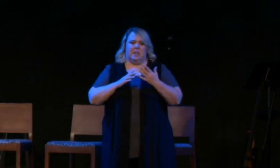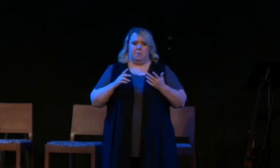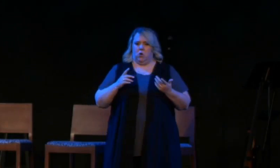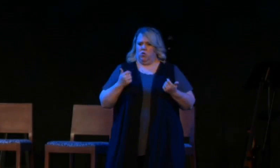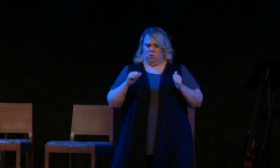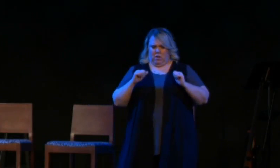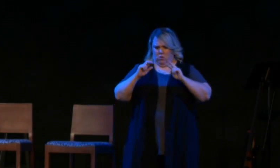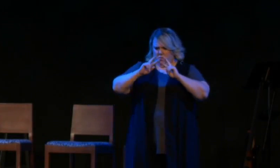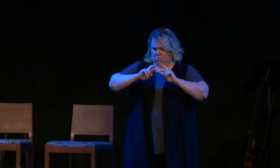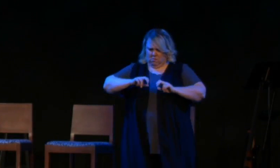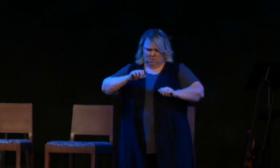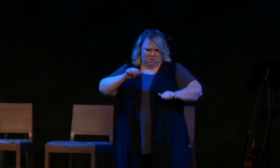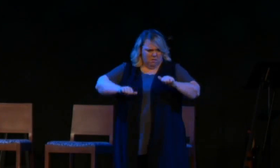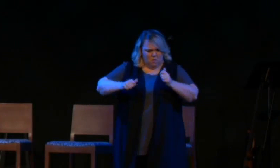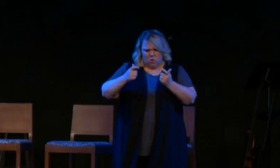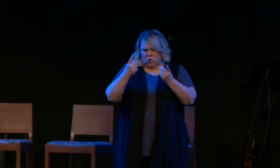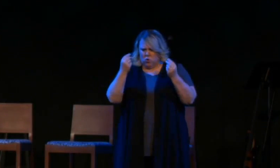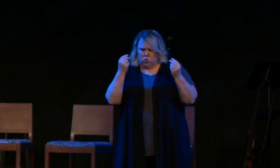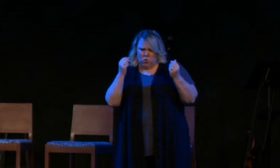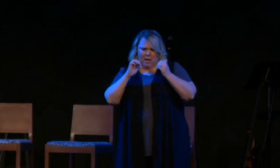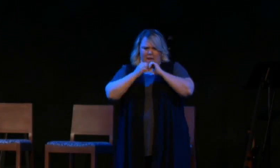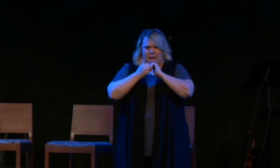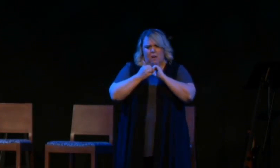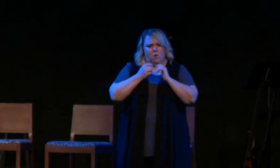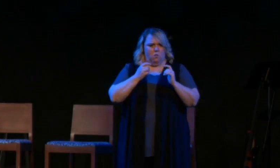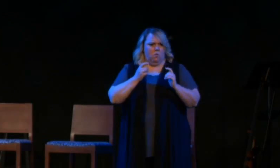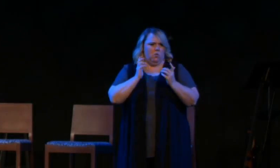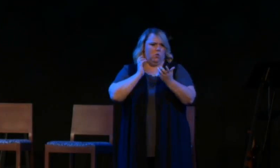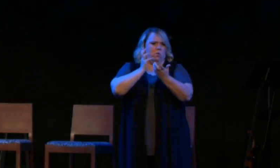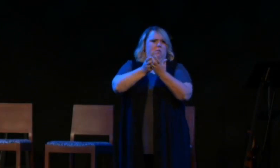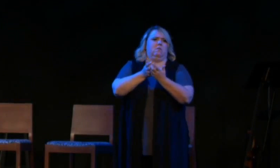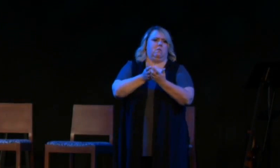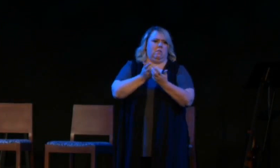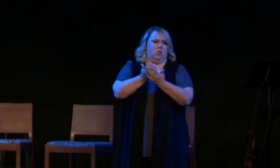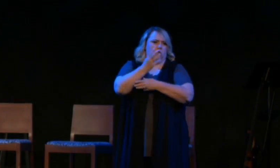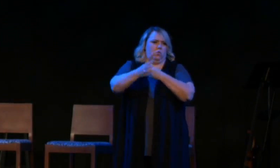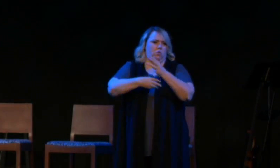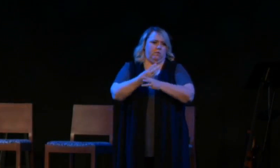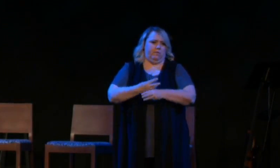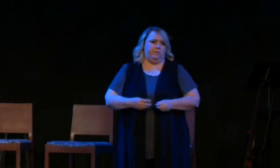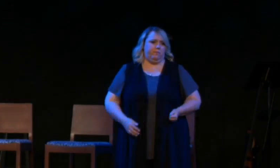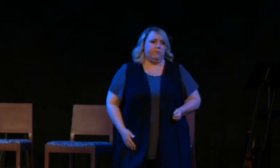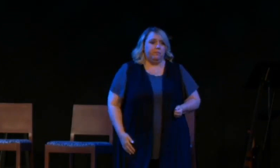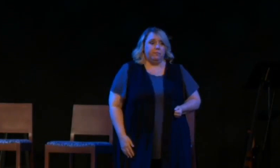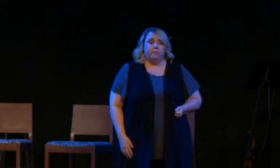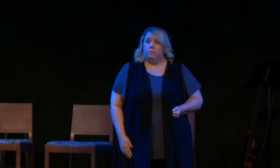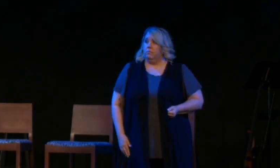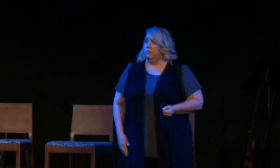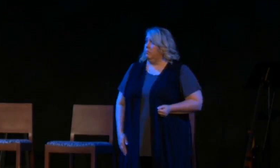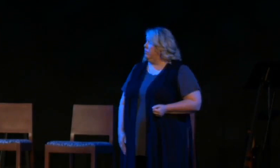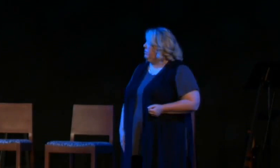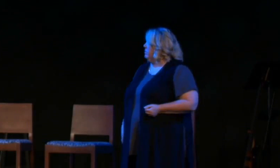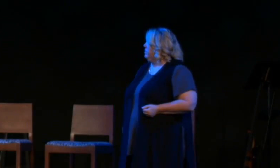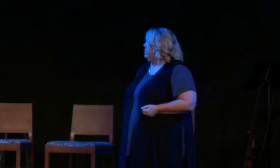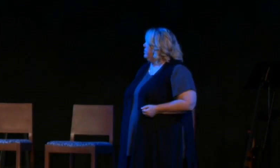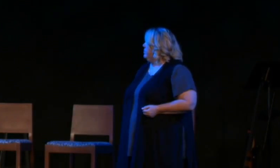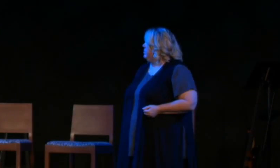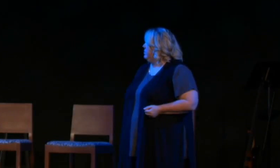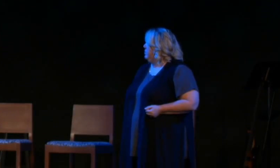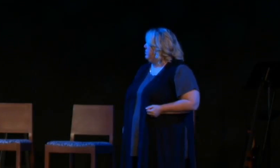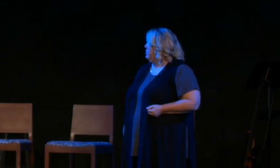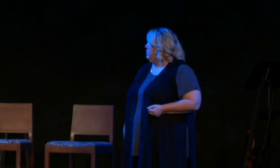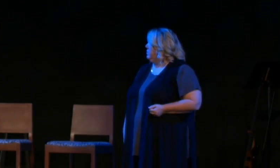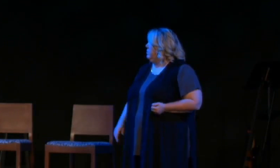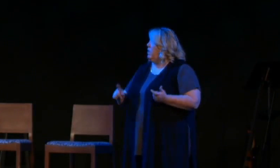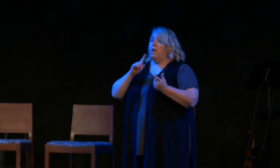out over a period of time. We're going to adaptively move into this new world. But that's a clergy decision. For